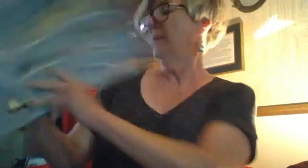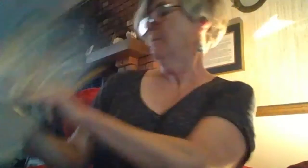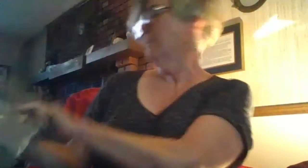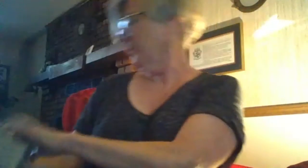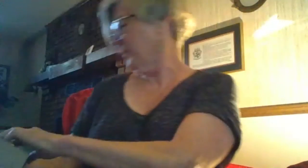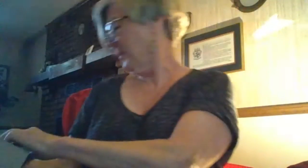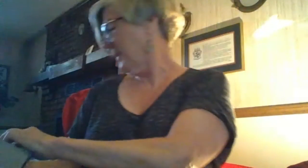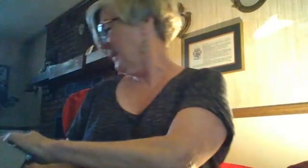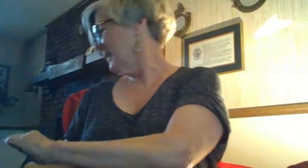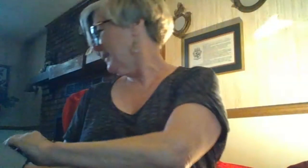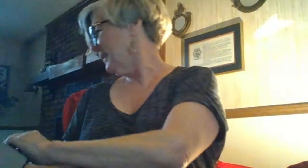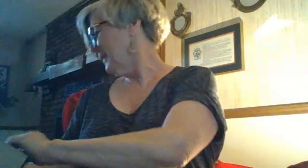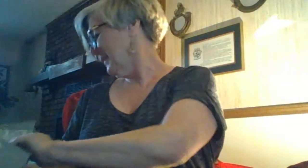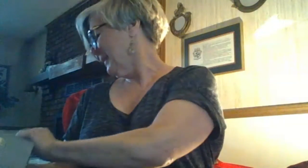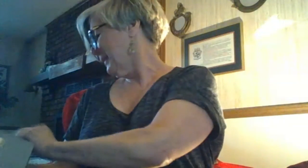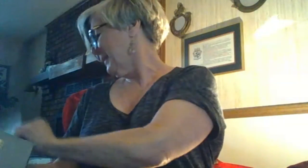town.